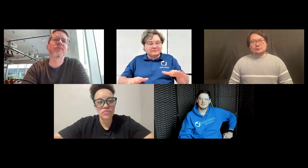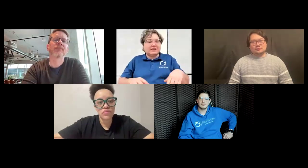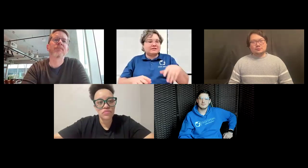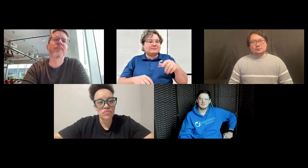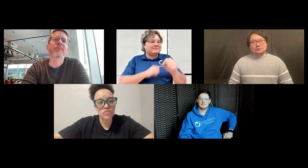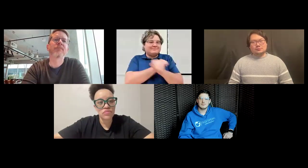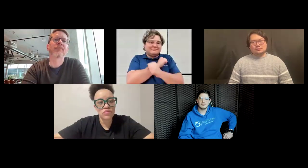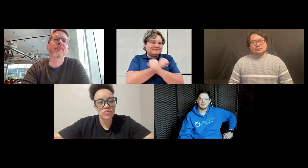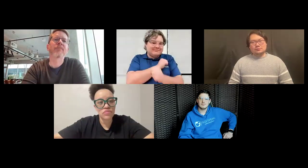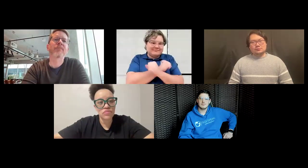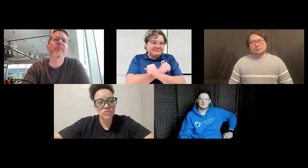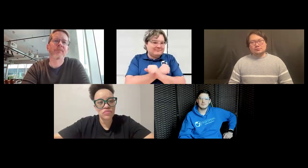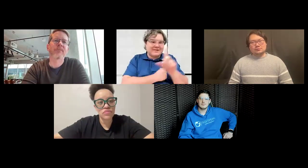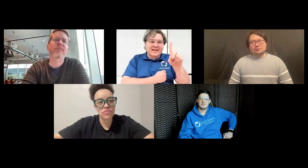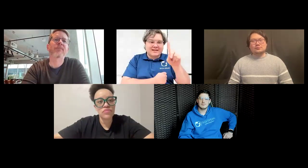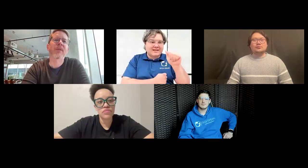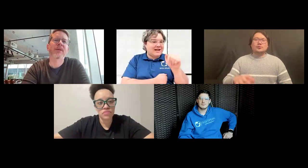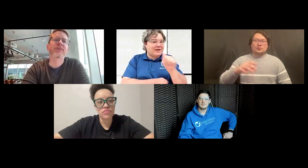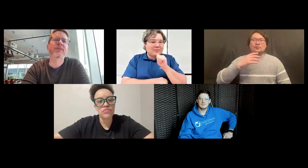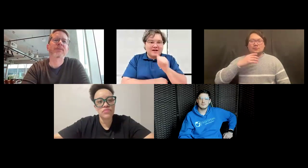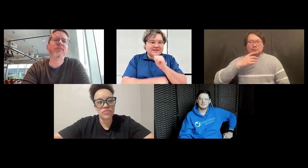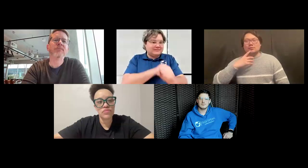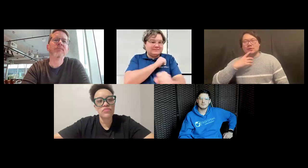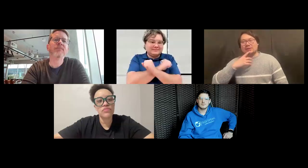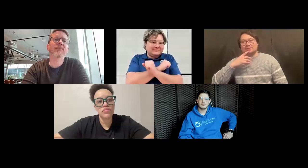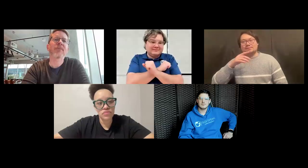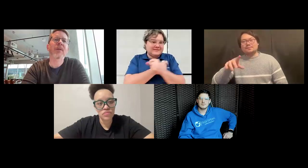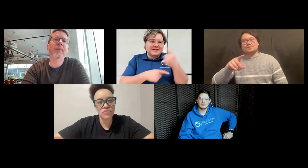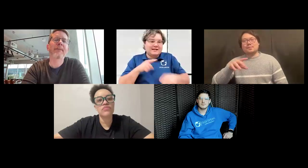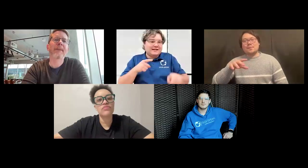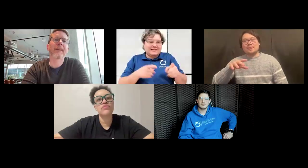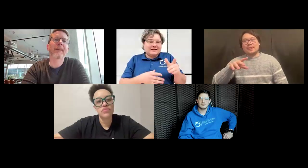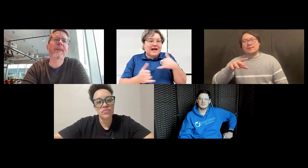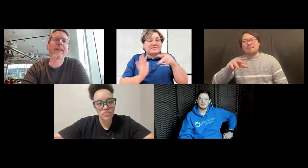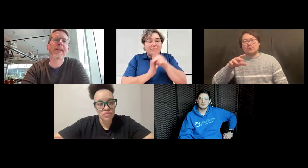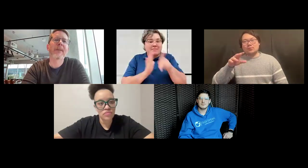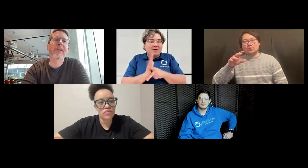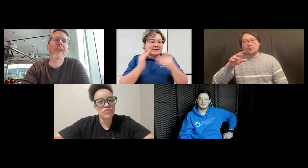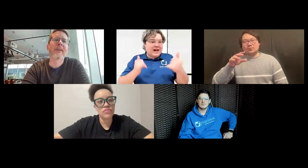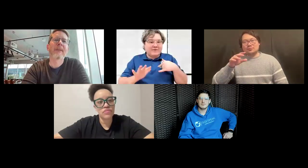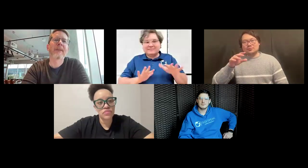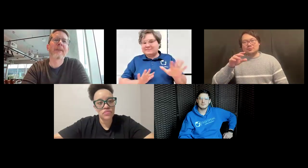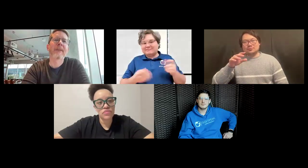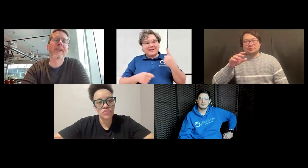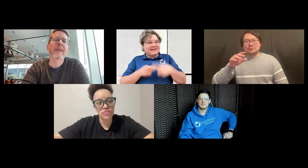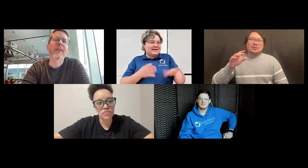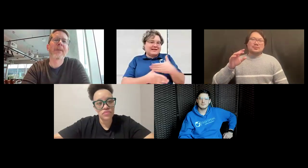And so what we've done, we protect that data at all costs. We do have a policy